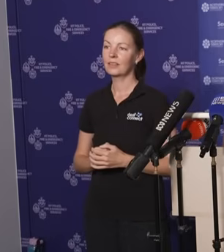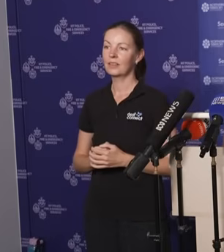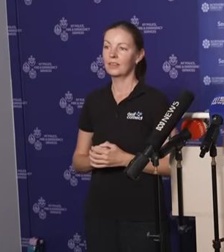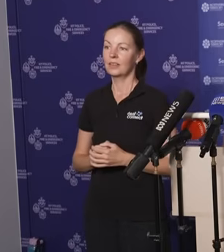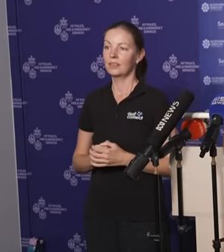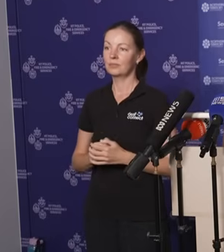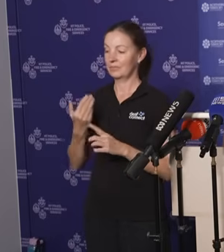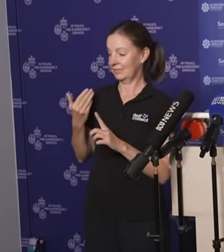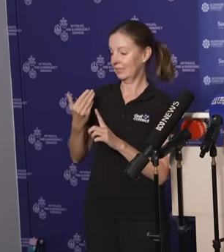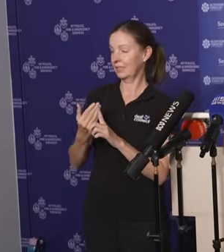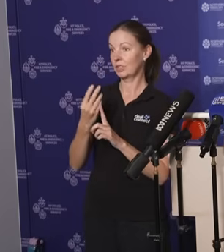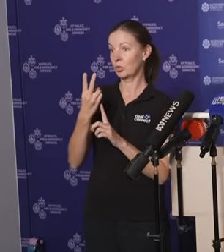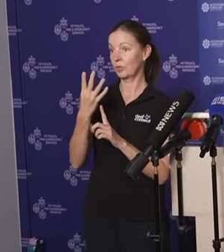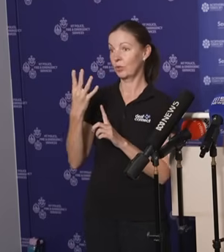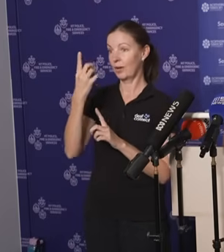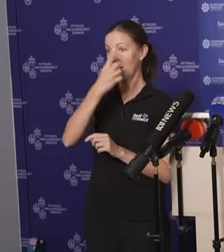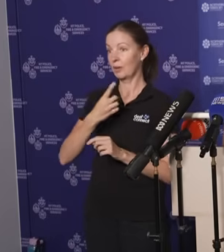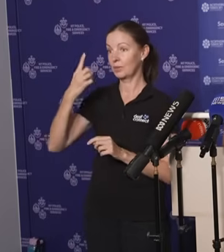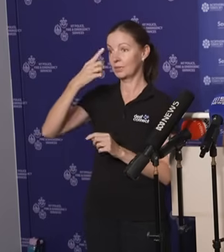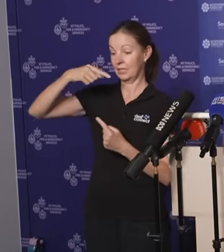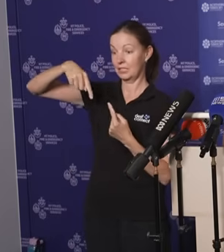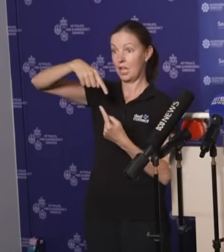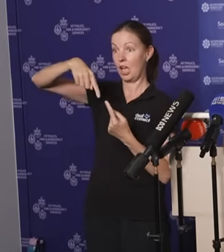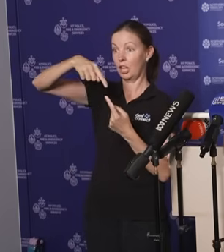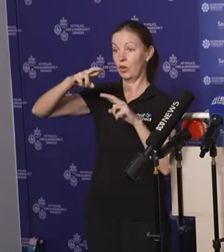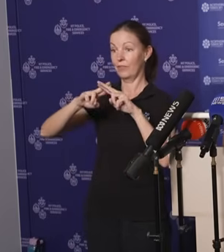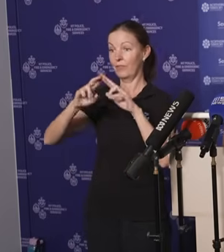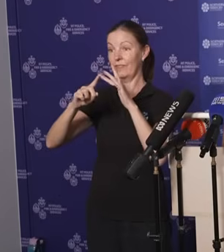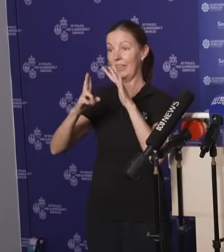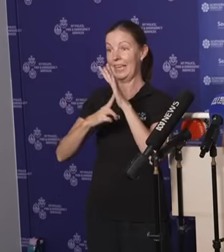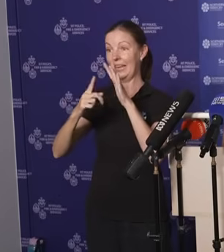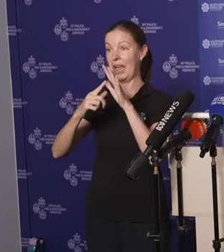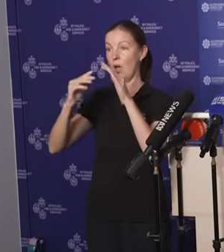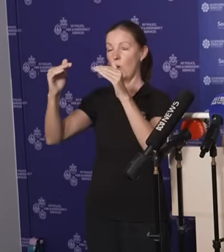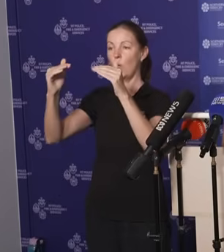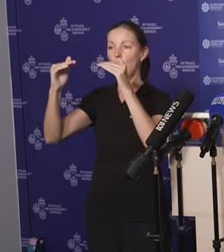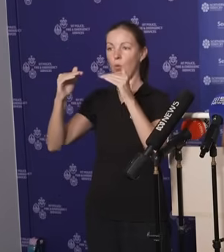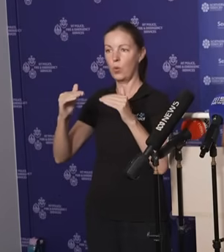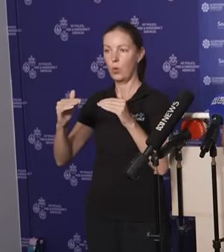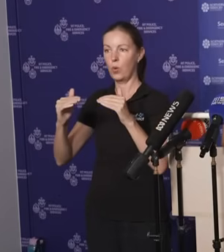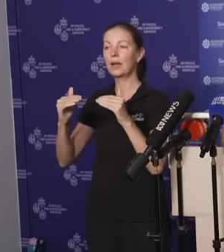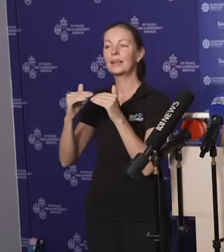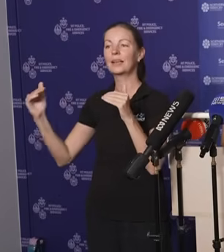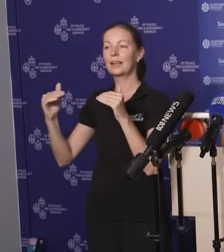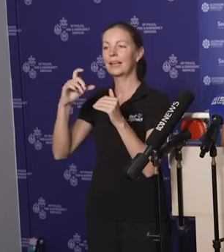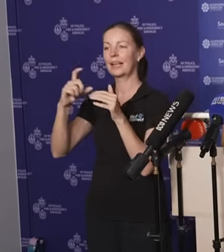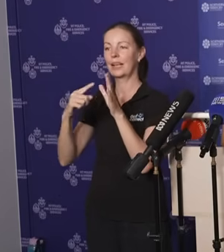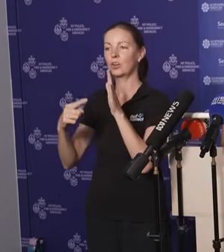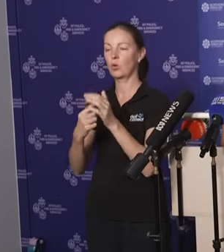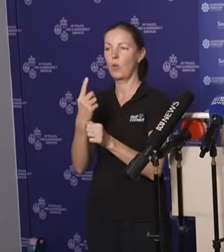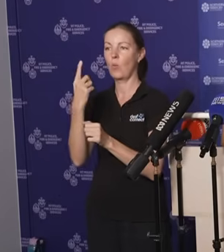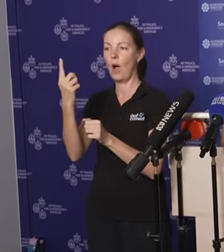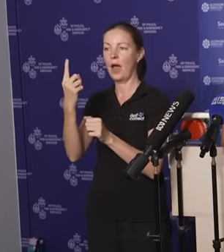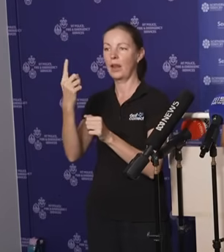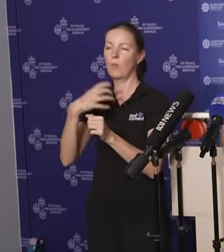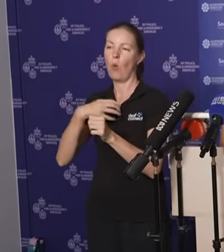Over the past 24 hours, Cyclone Fina weakened to a Category 1 system and started moving south.